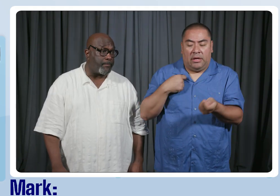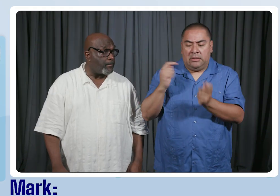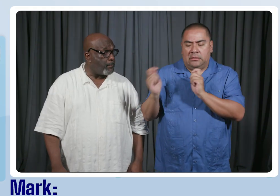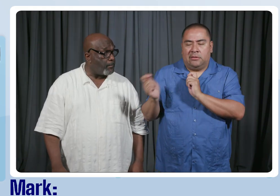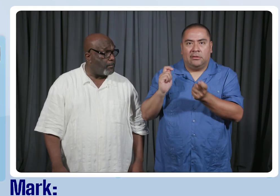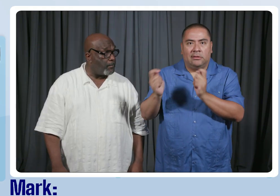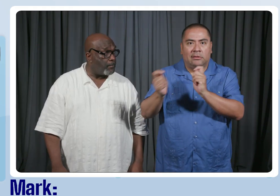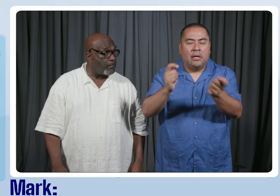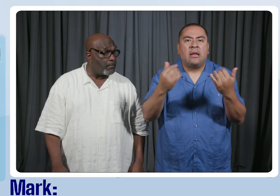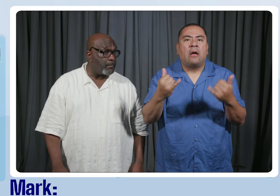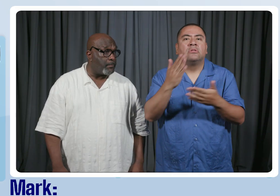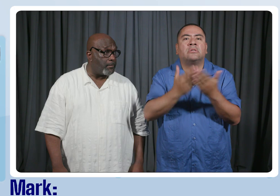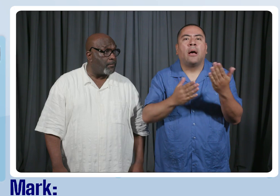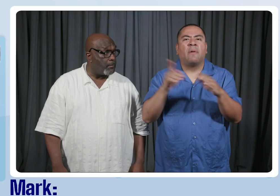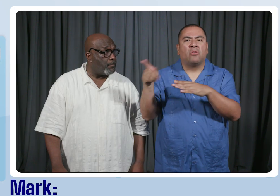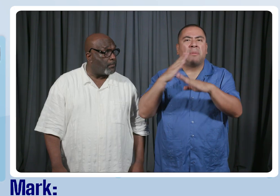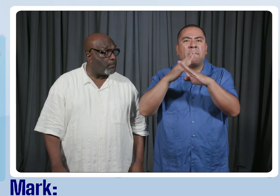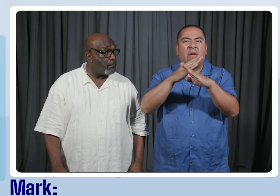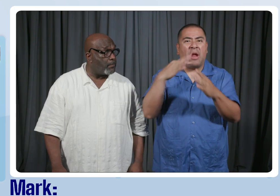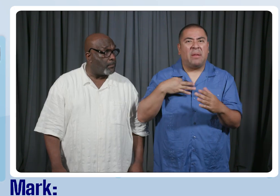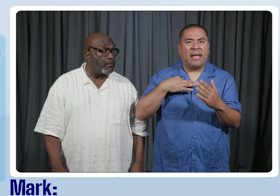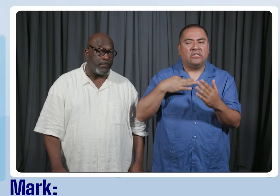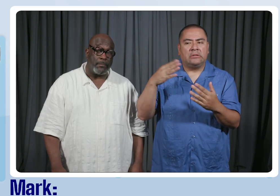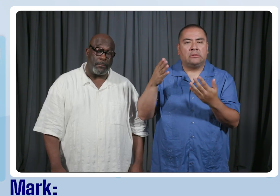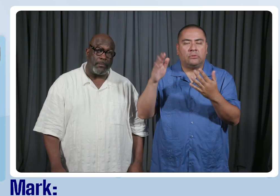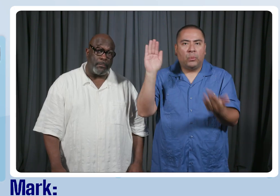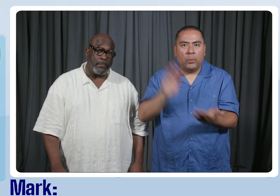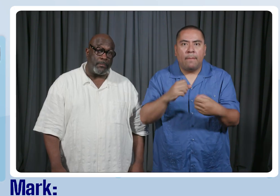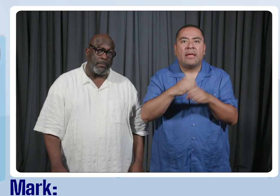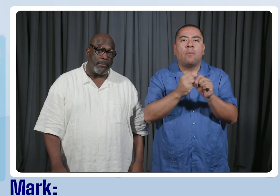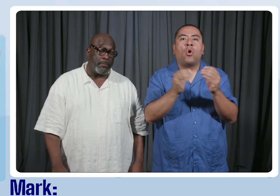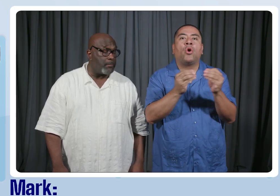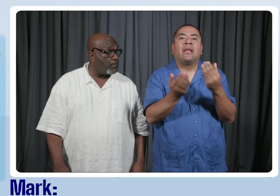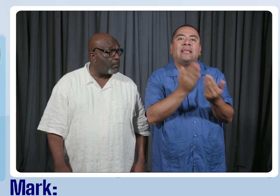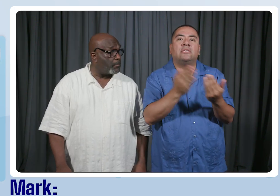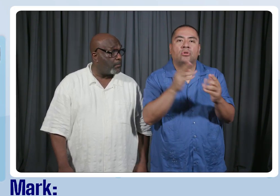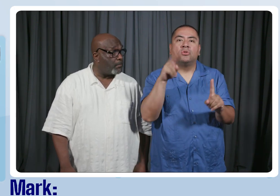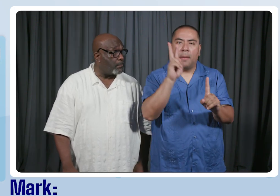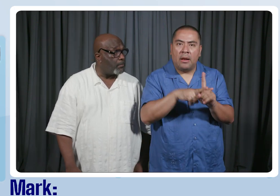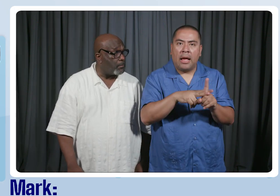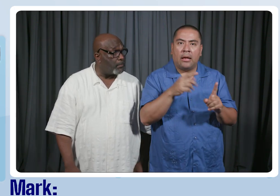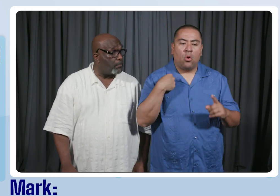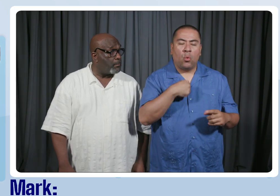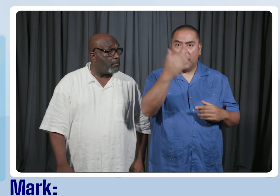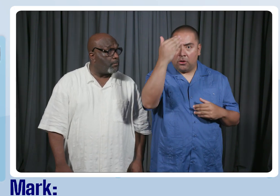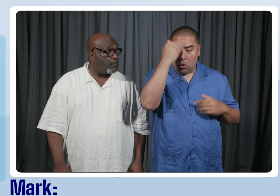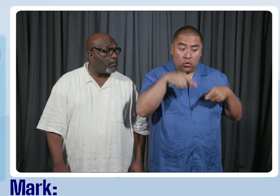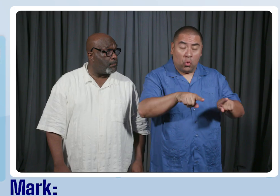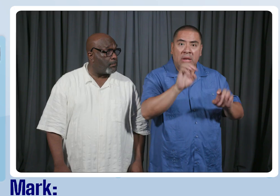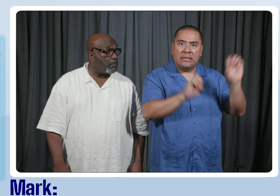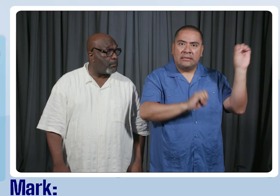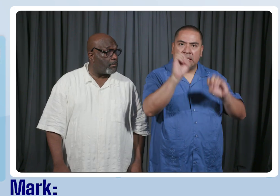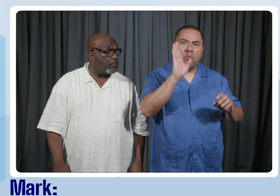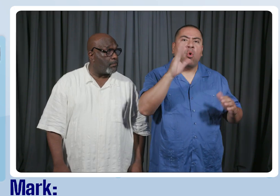to take away some of those barriers, make it easier to apply for that program. We know we're going to have those conversations through the assessments